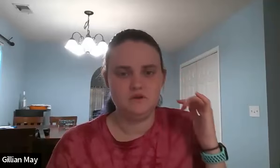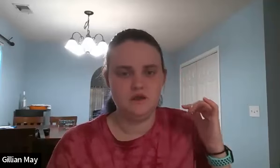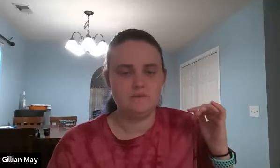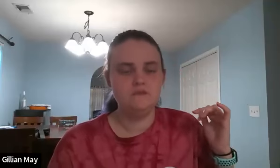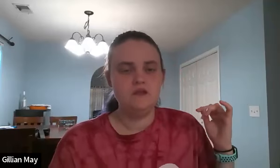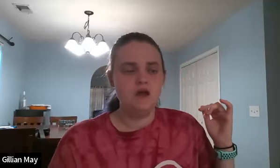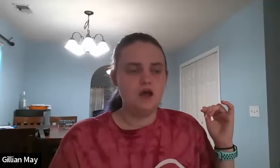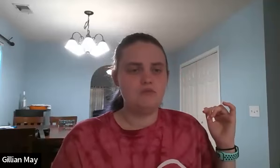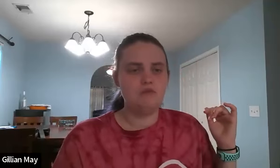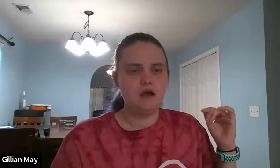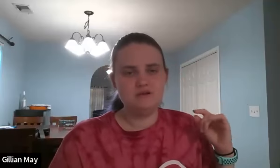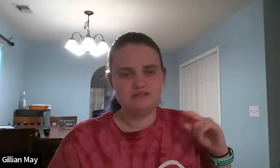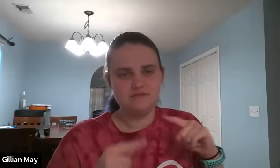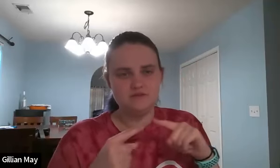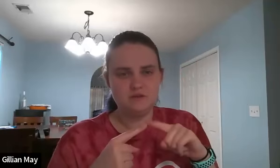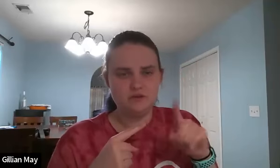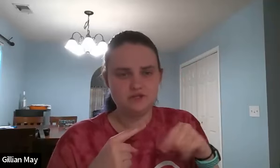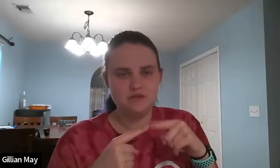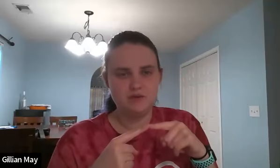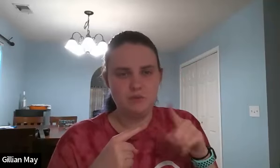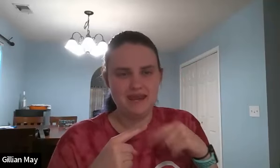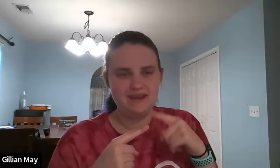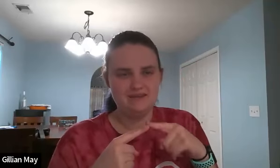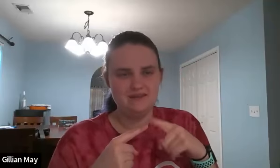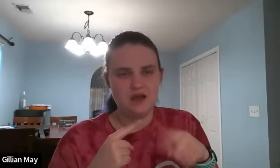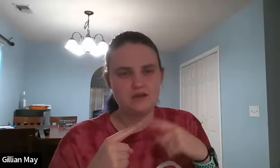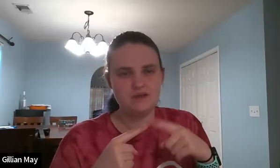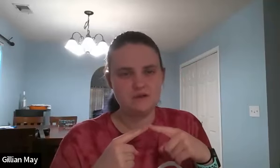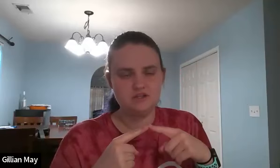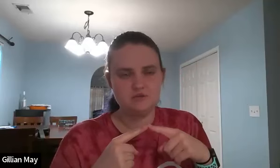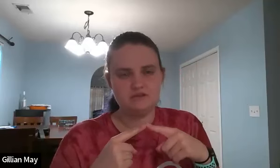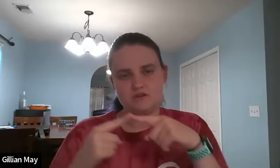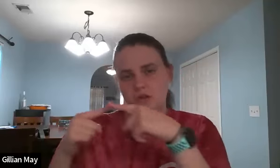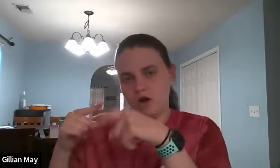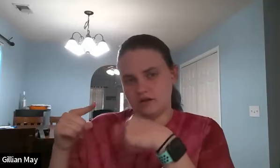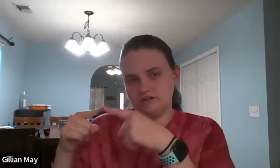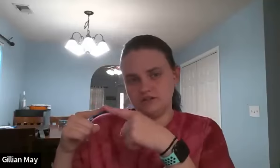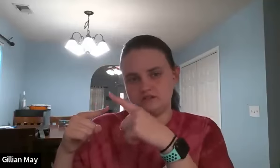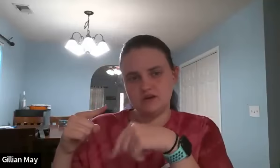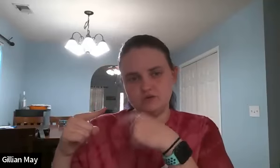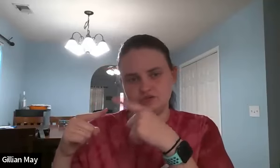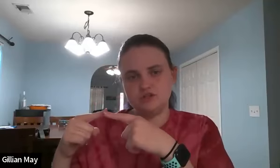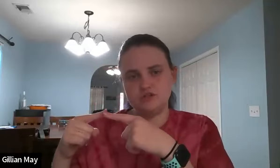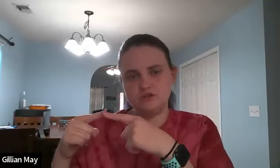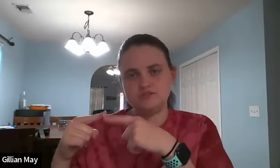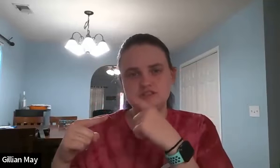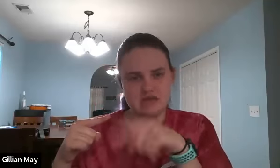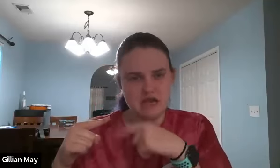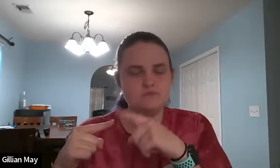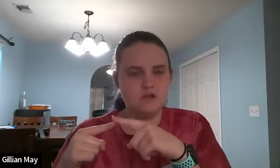Okay. I always say for like when you're doing like when, I think about, like the clock, it's that whole circular motion time, clock